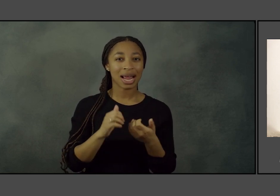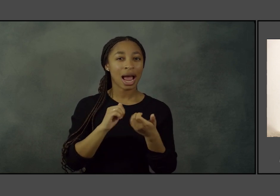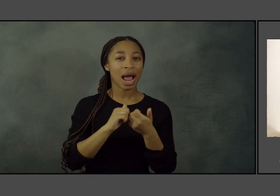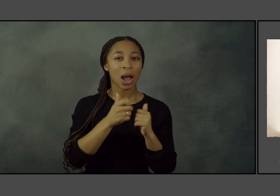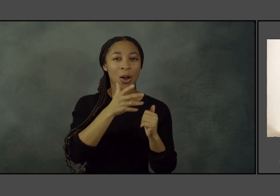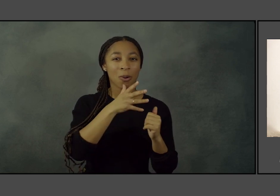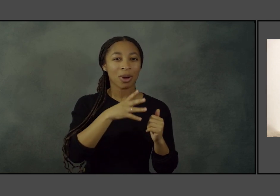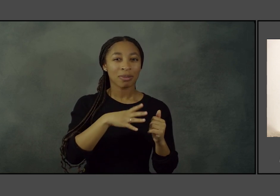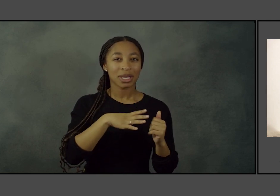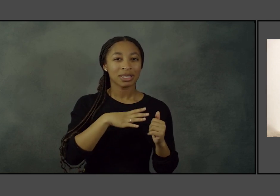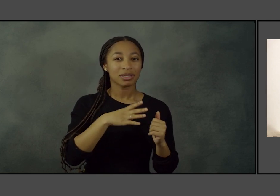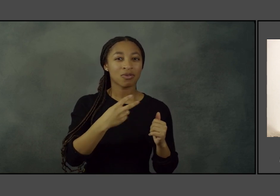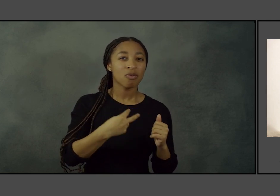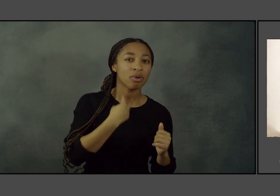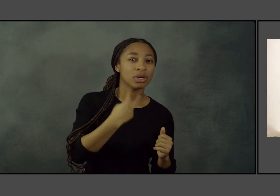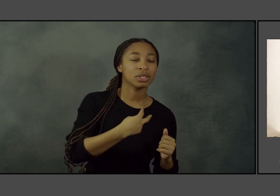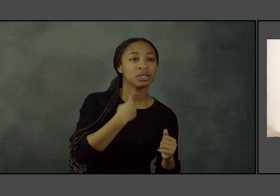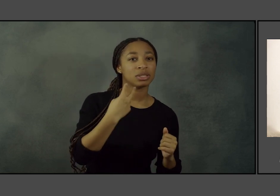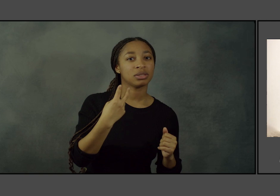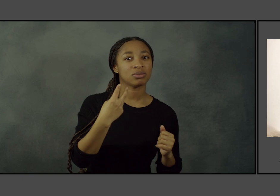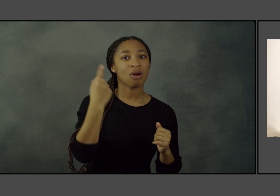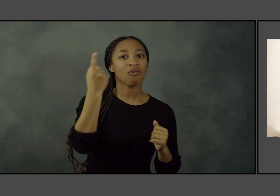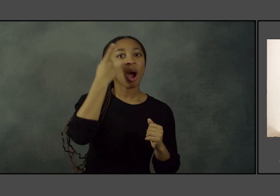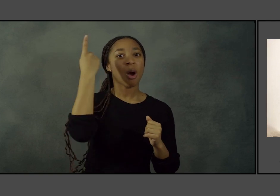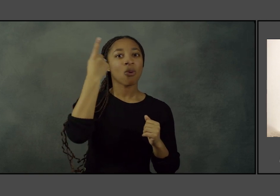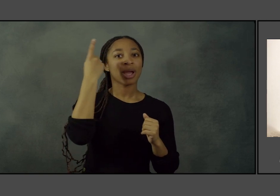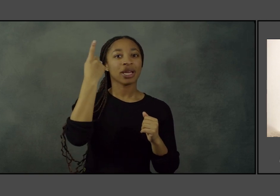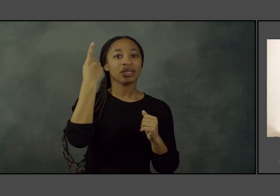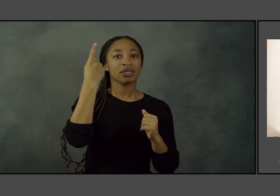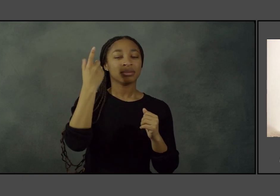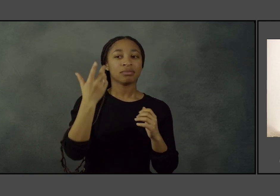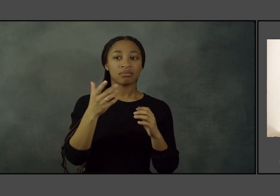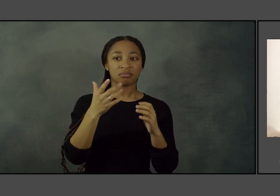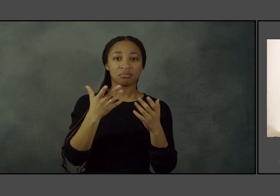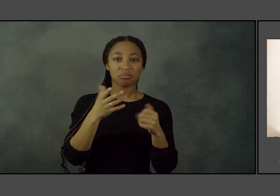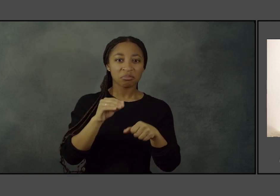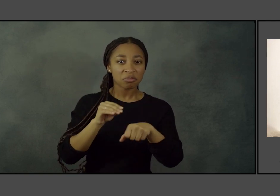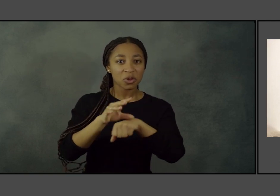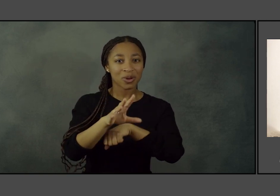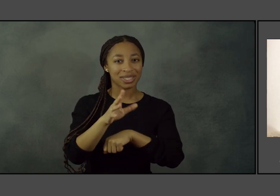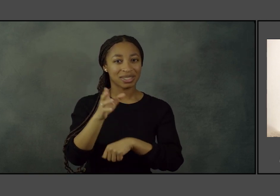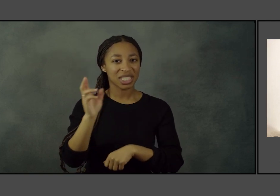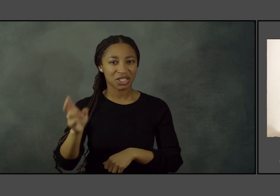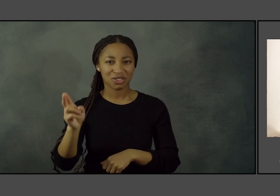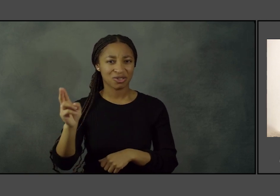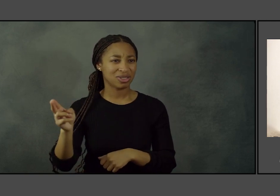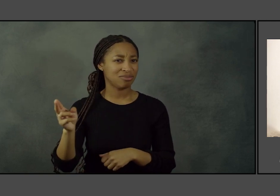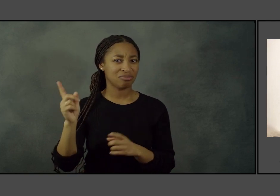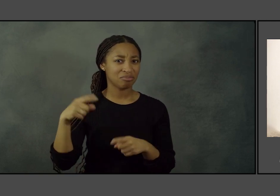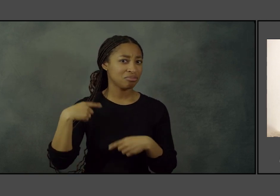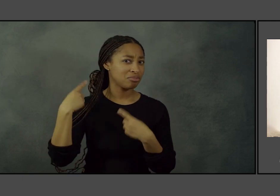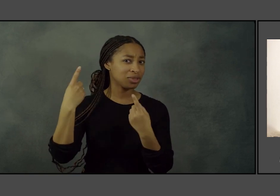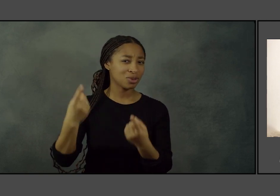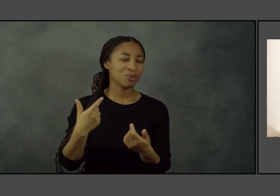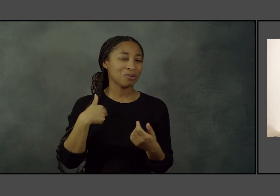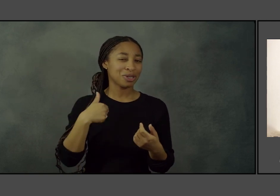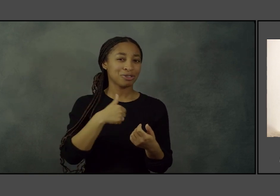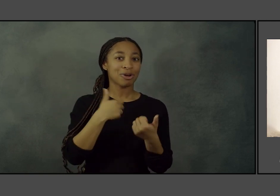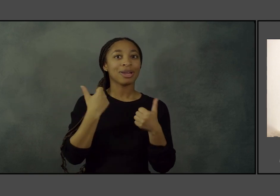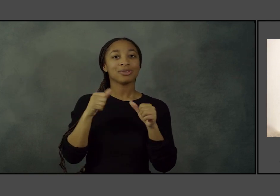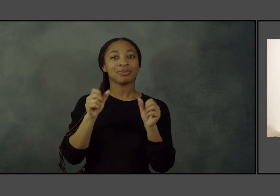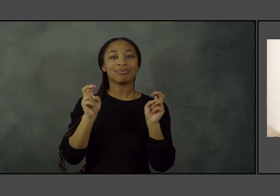always shaped this history. It's always been there. So we're just trying to catch up to give them their